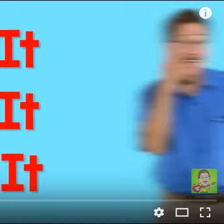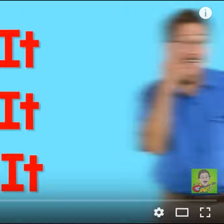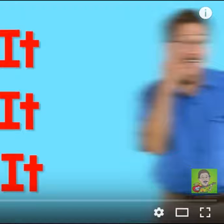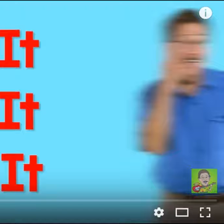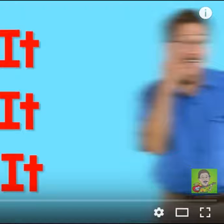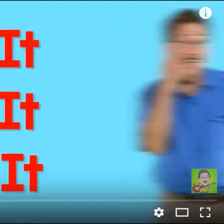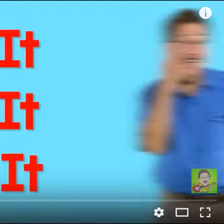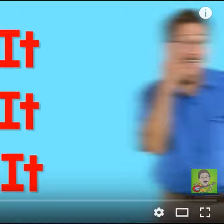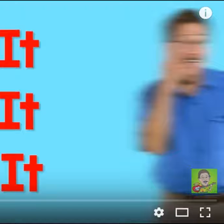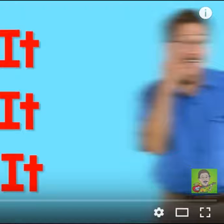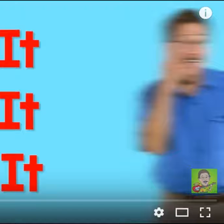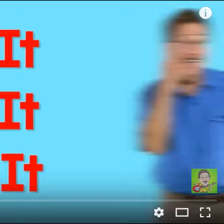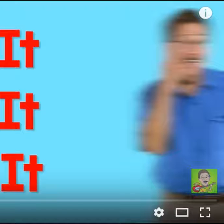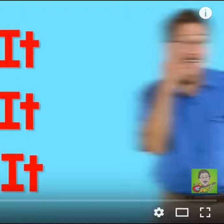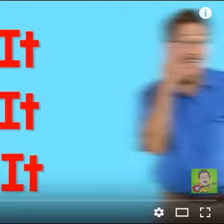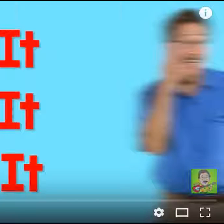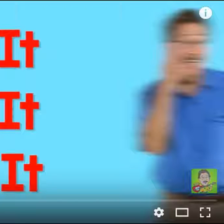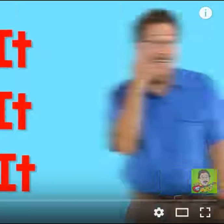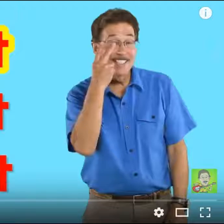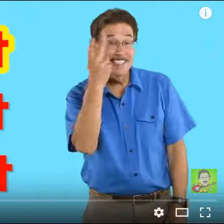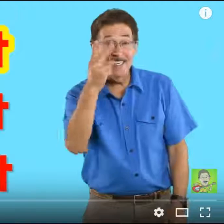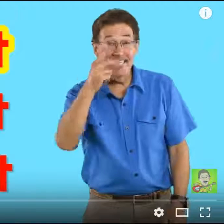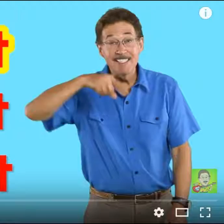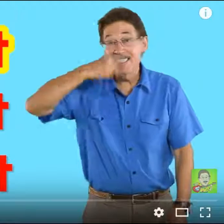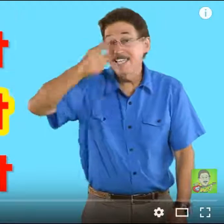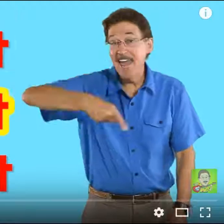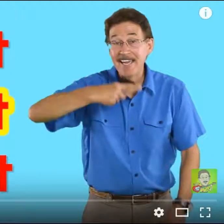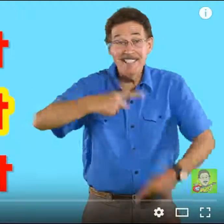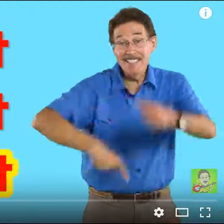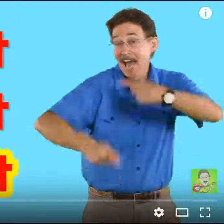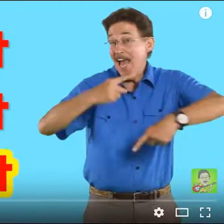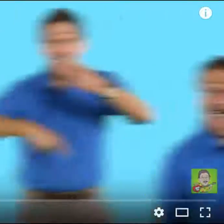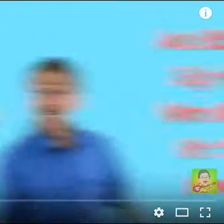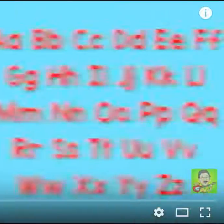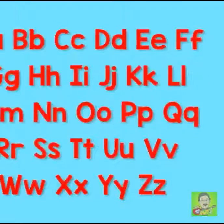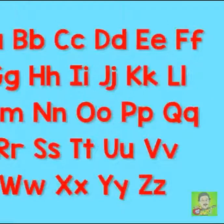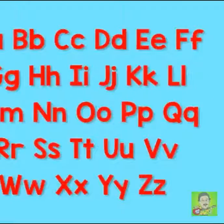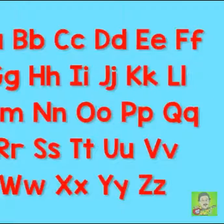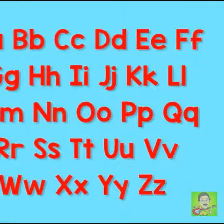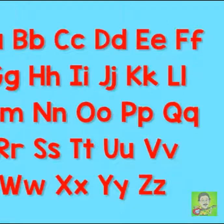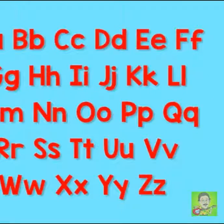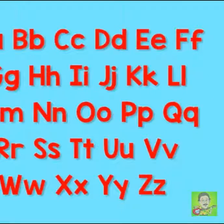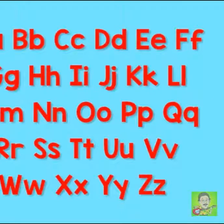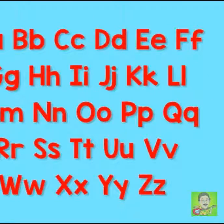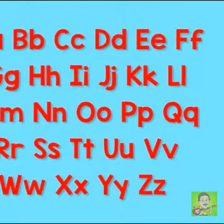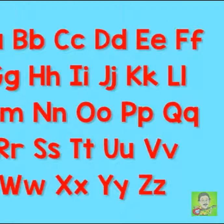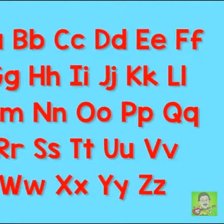and sign language symbol. See it, say it, sign it, the letters of the